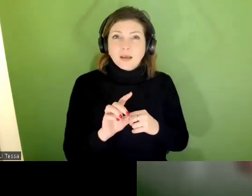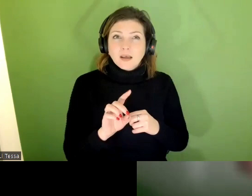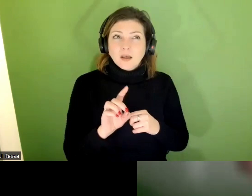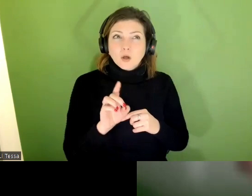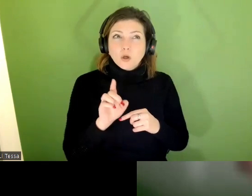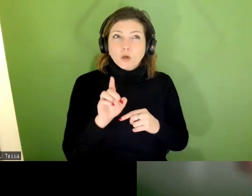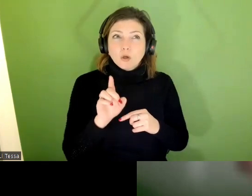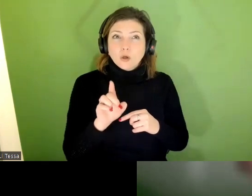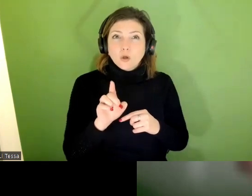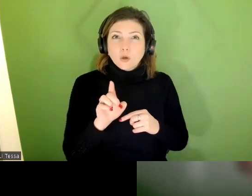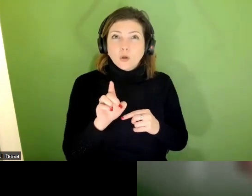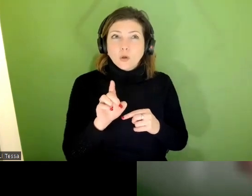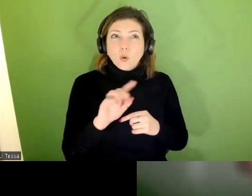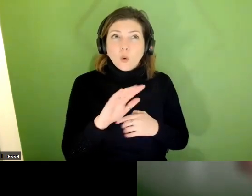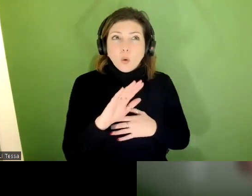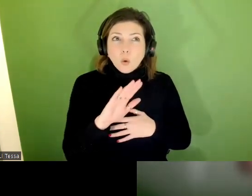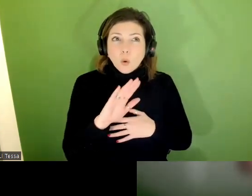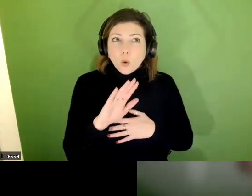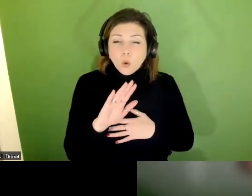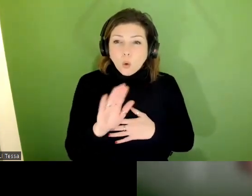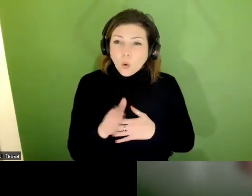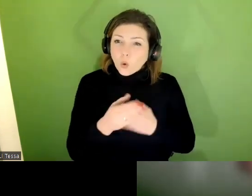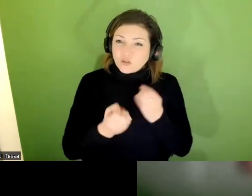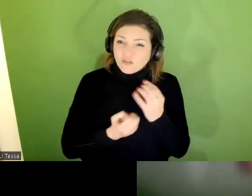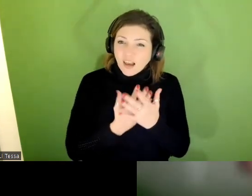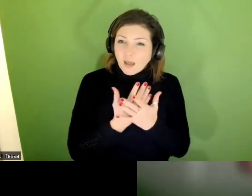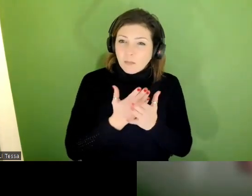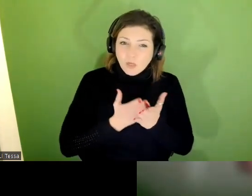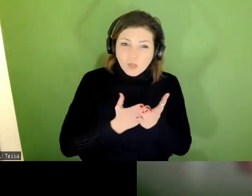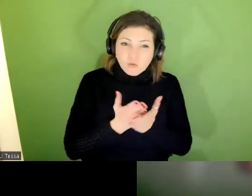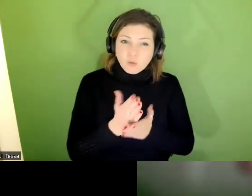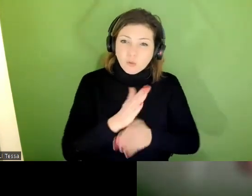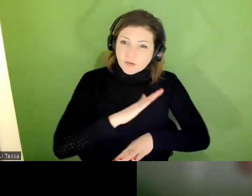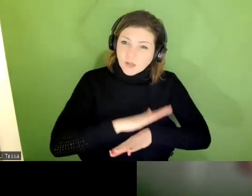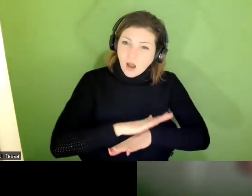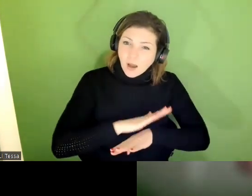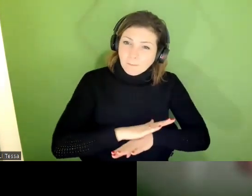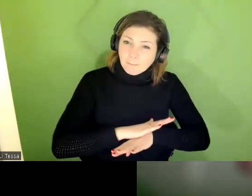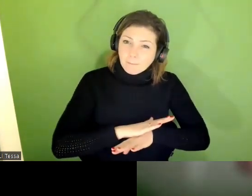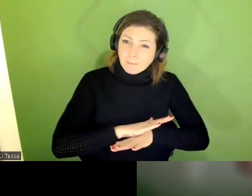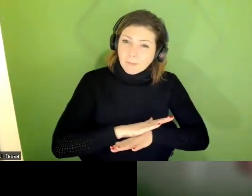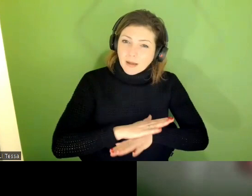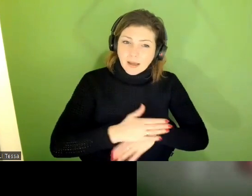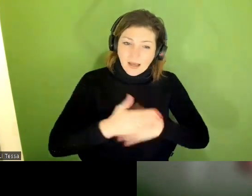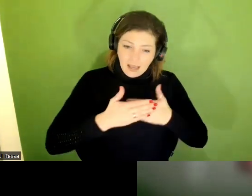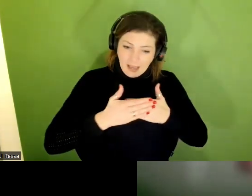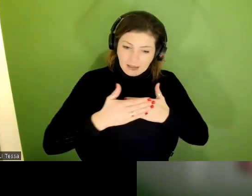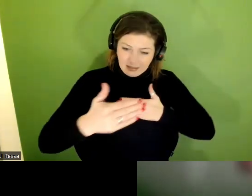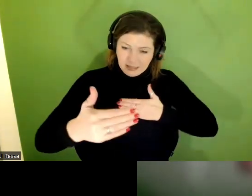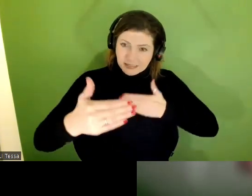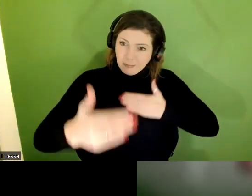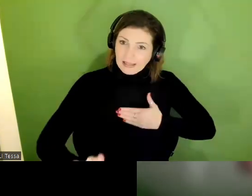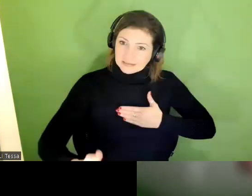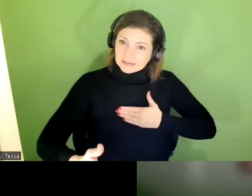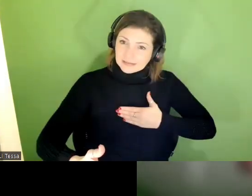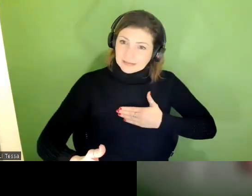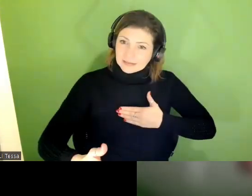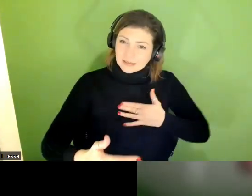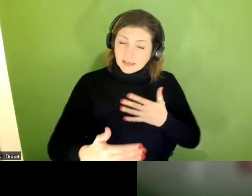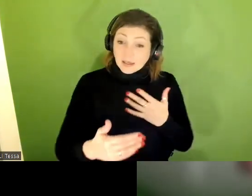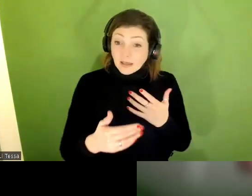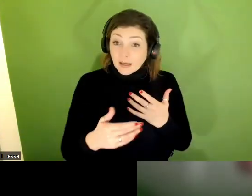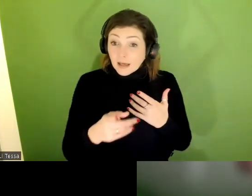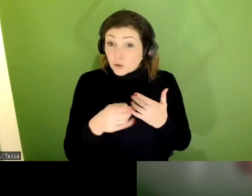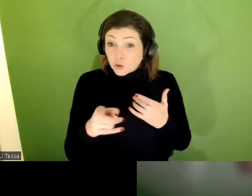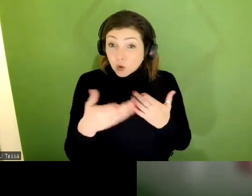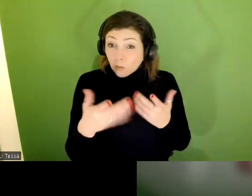moved everybody through time and space. And I'm sure any of you who've been at a fiction writing workshop, and I know it's something we spend an enormous amount